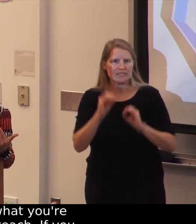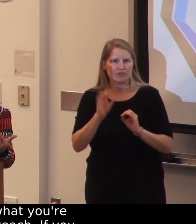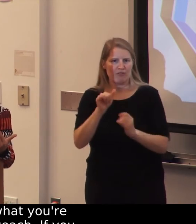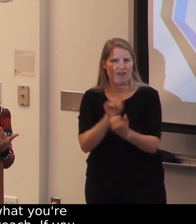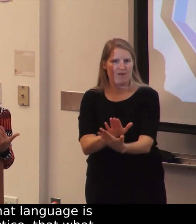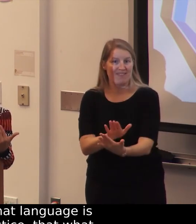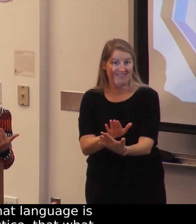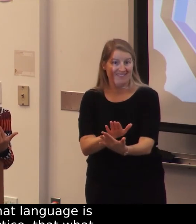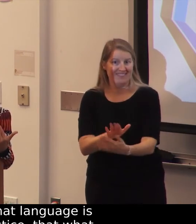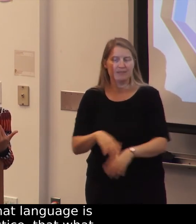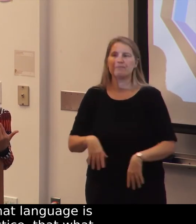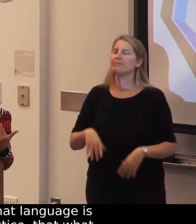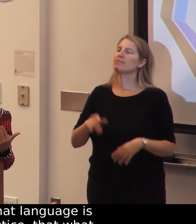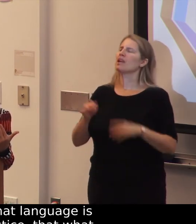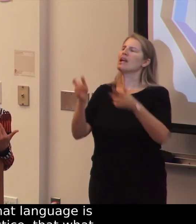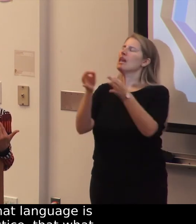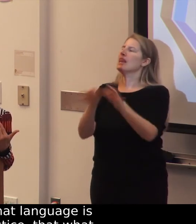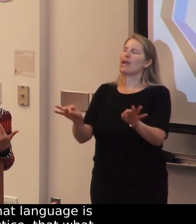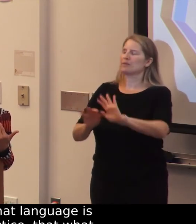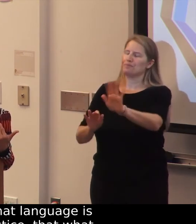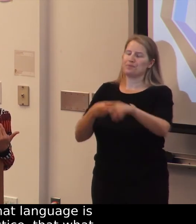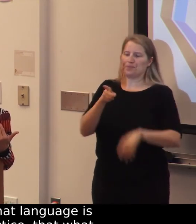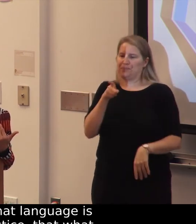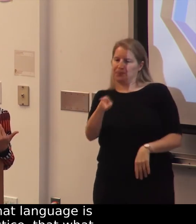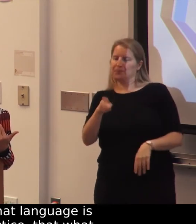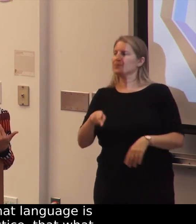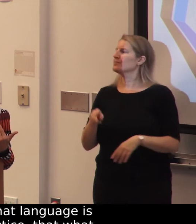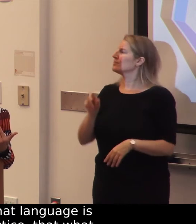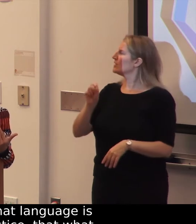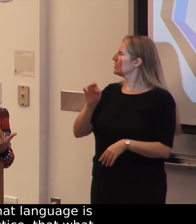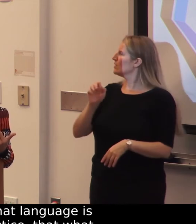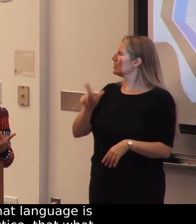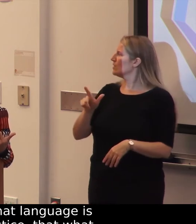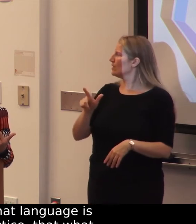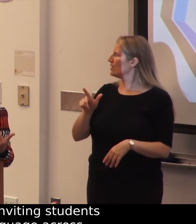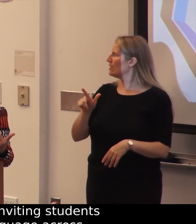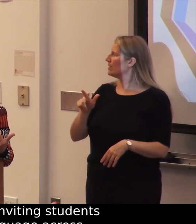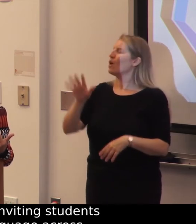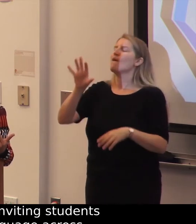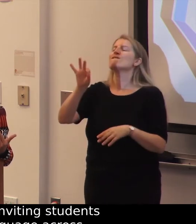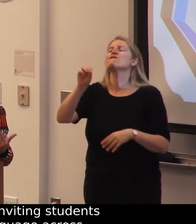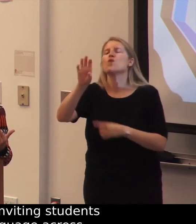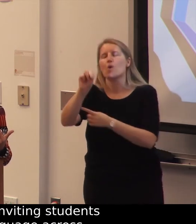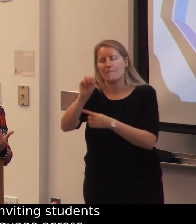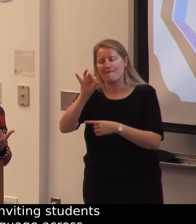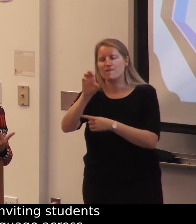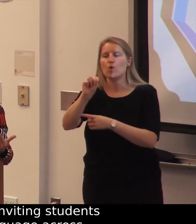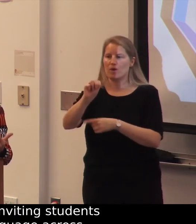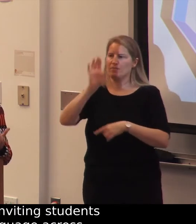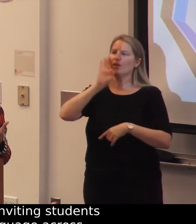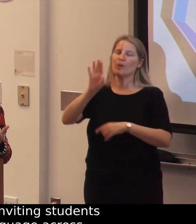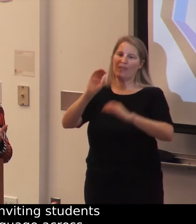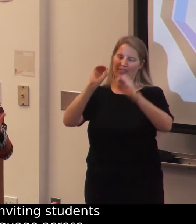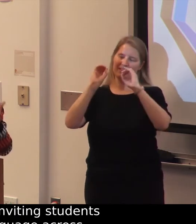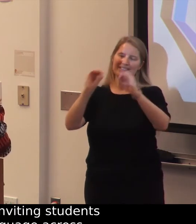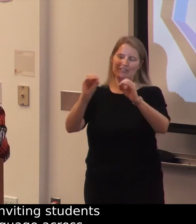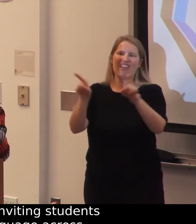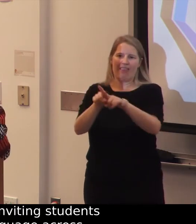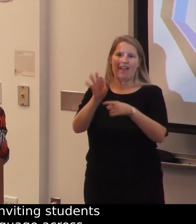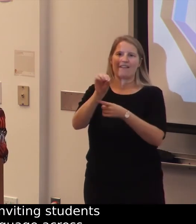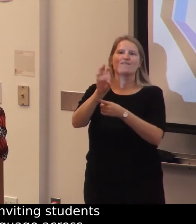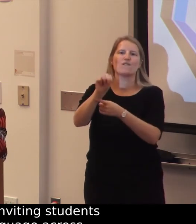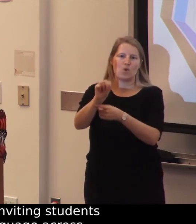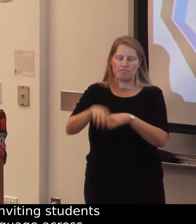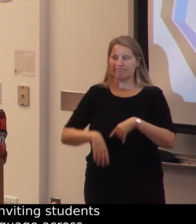think that language is a social practice, okay, that what you're doing, okay, is engaging in